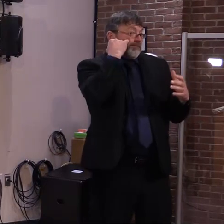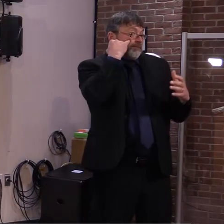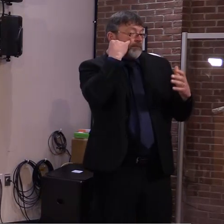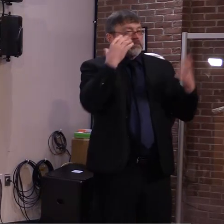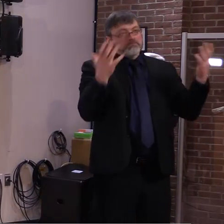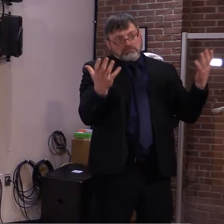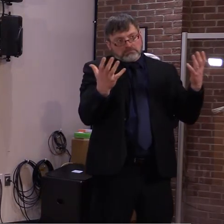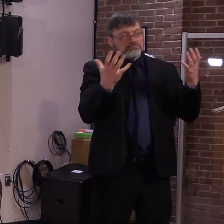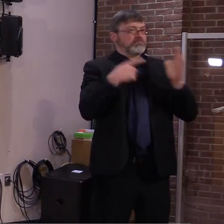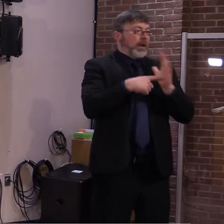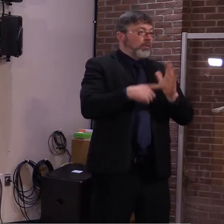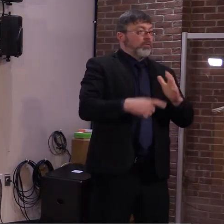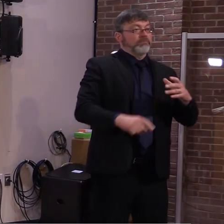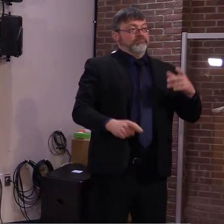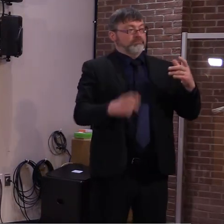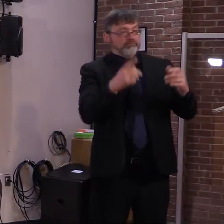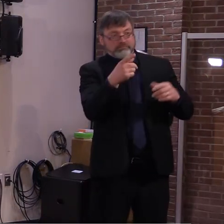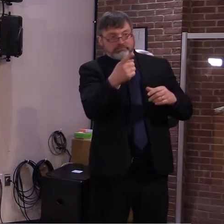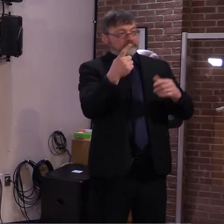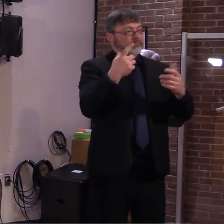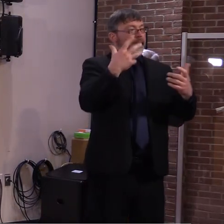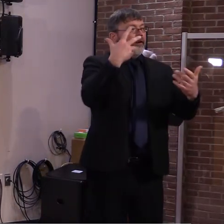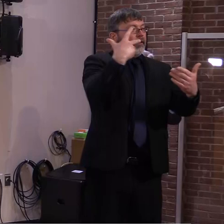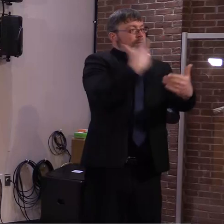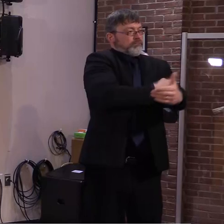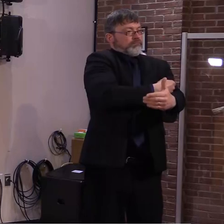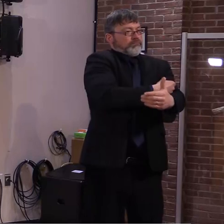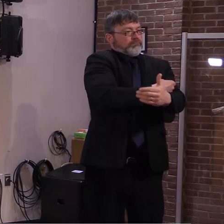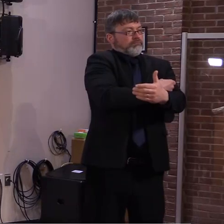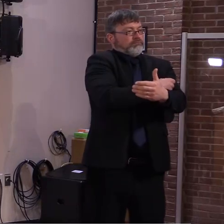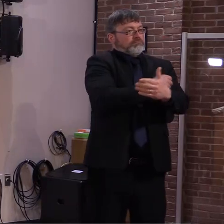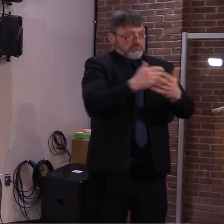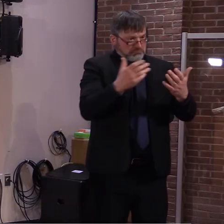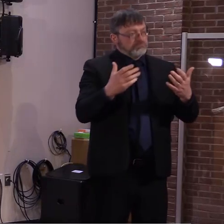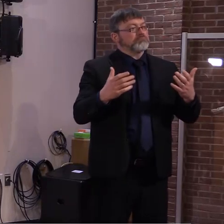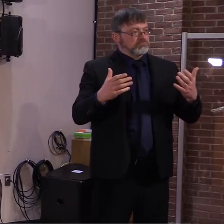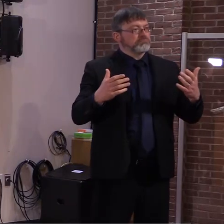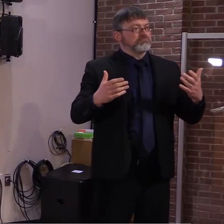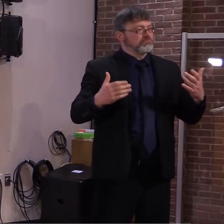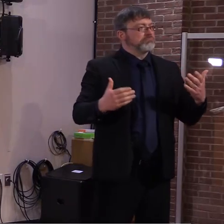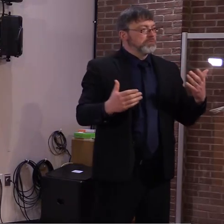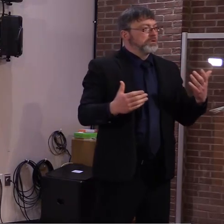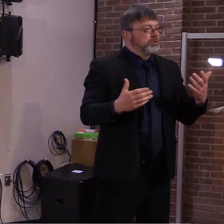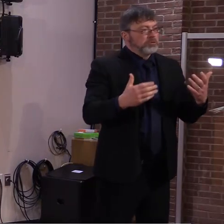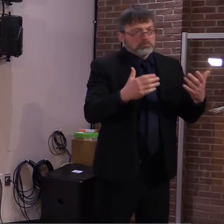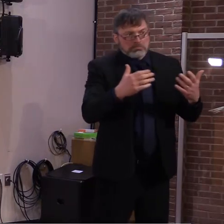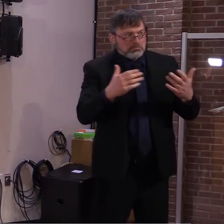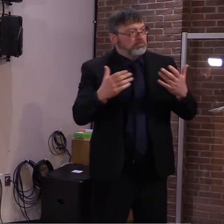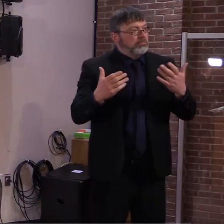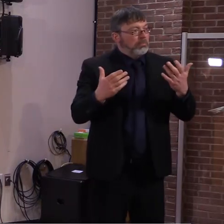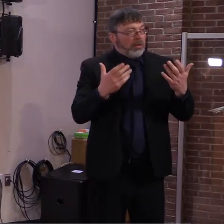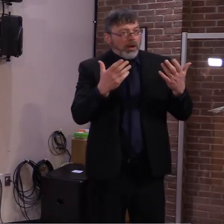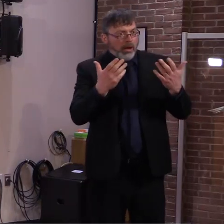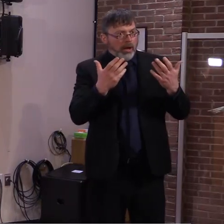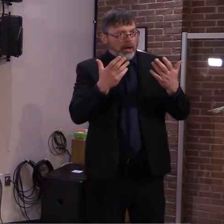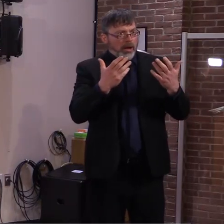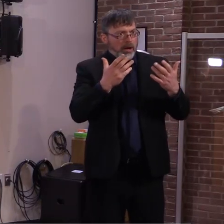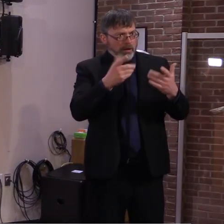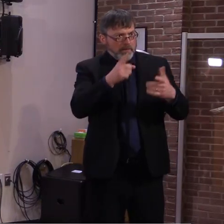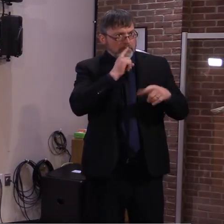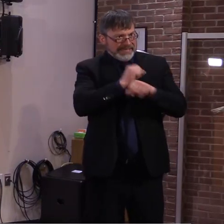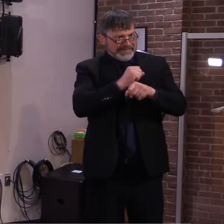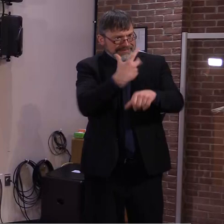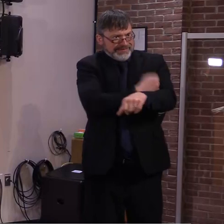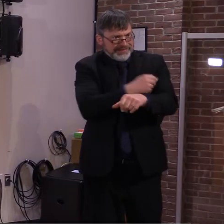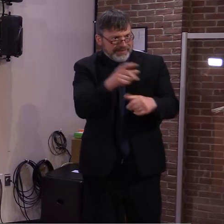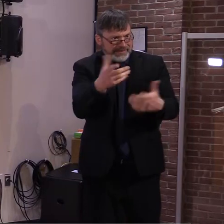you 80% there, and I'm not sure what the other states would do, whether they give you the second dose or not. I would suspect